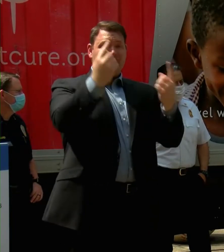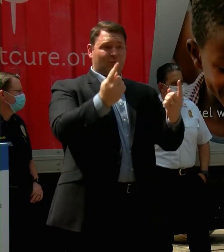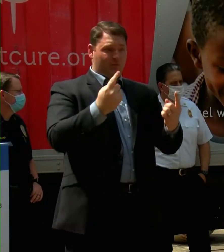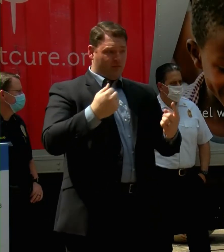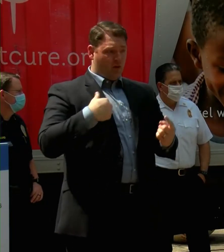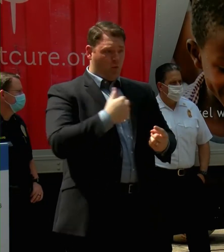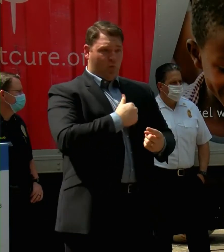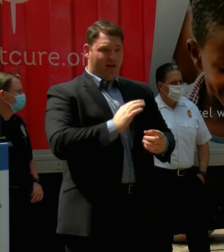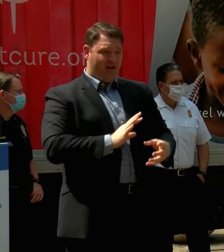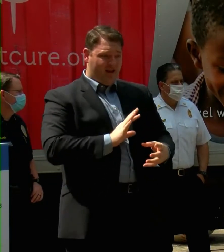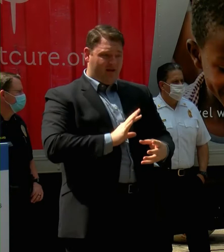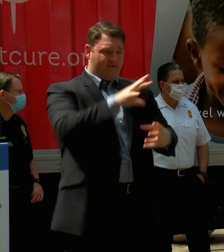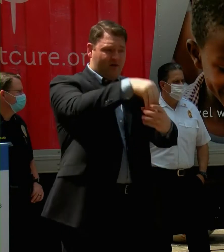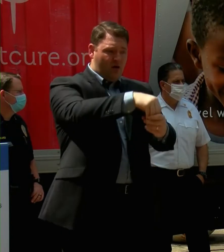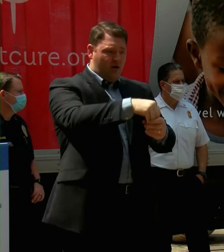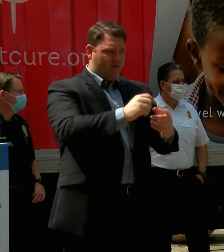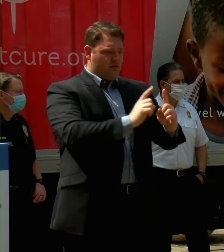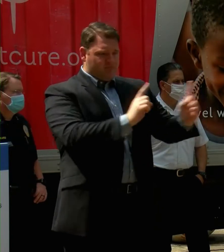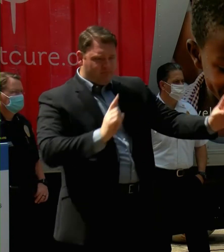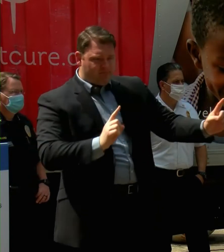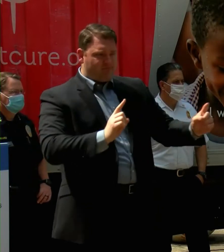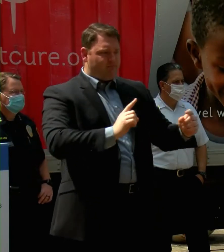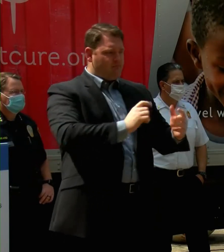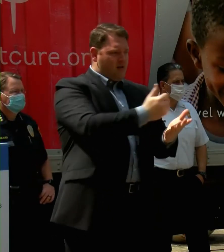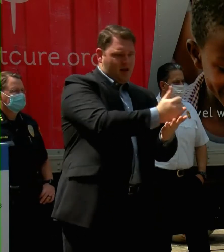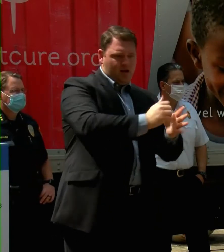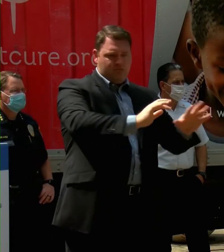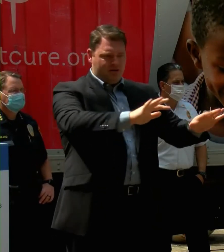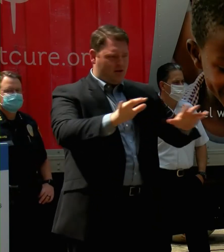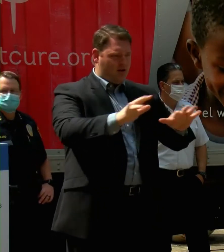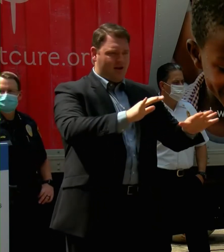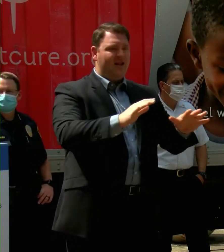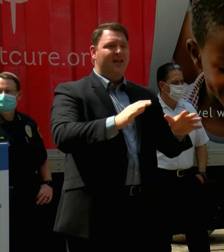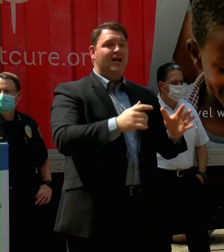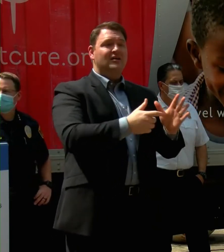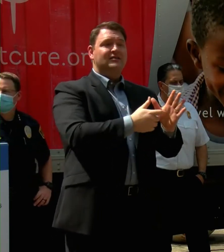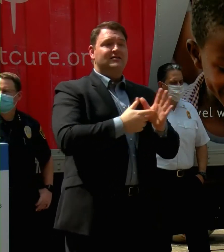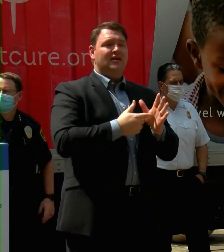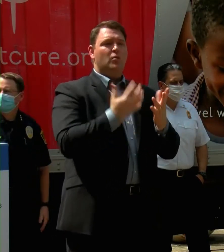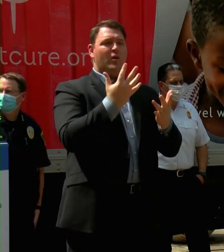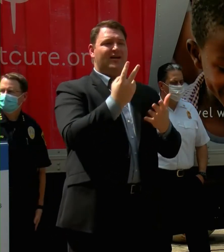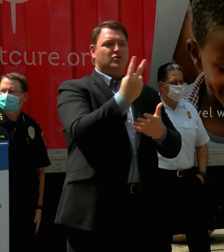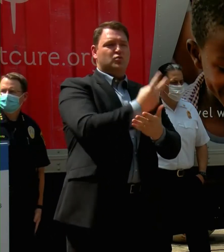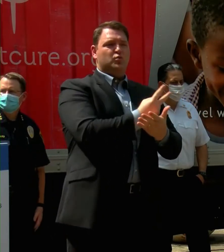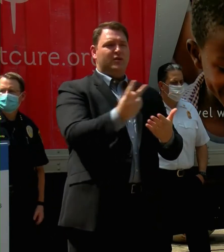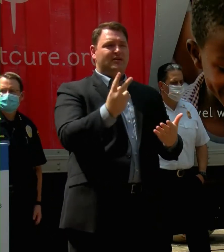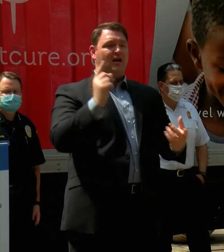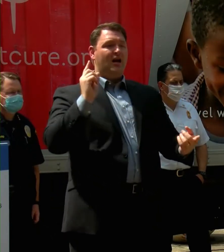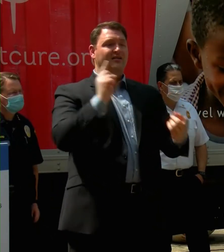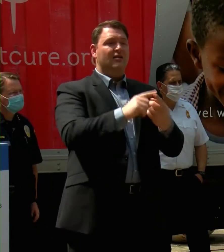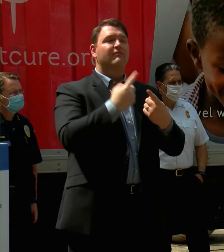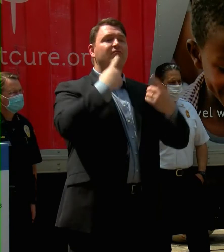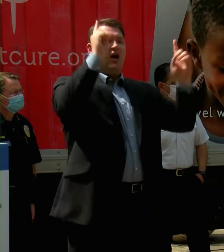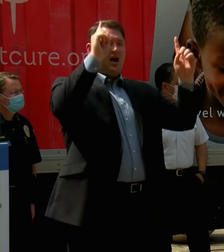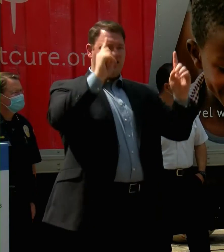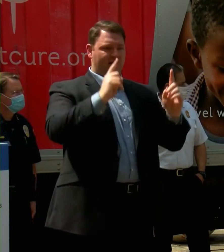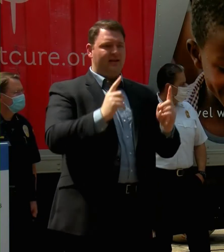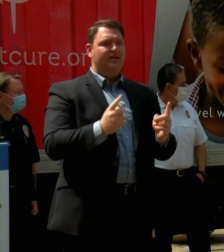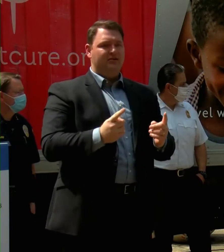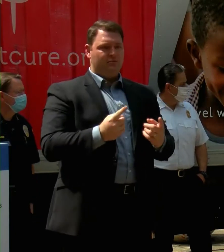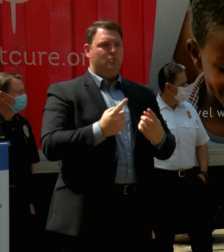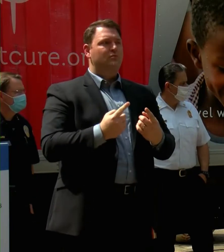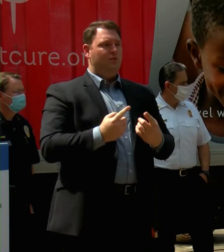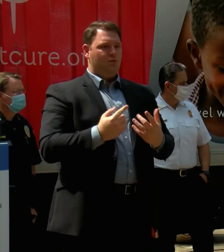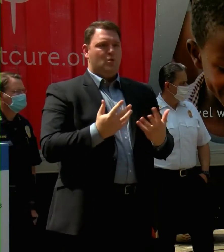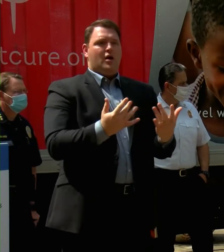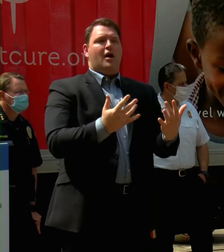it takes about 2 weeks before you see the impact of it. And I think that's what we're seeing now, is the impact of everyone's hard work. Please don't misunderstand that to think that the